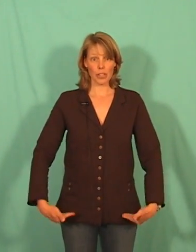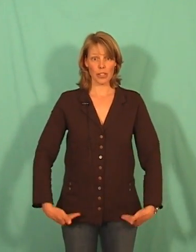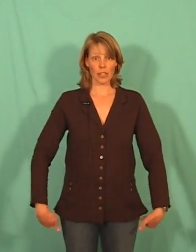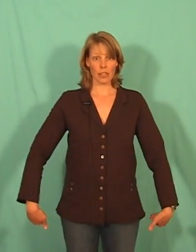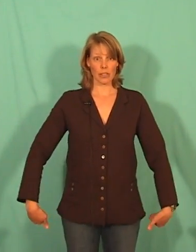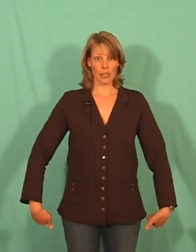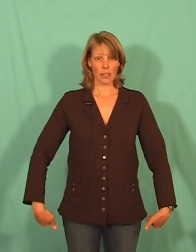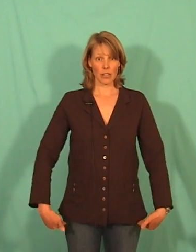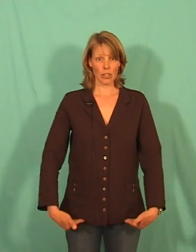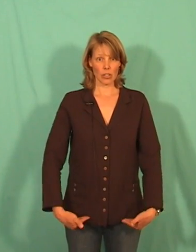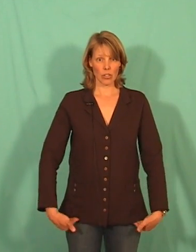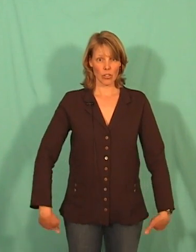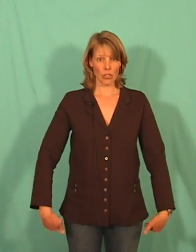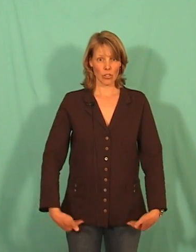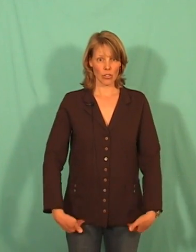Shorts.